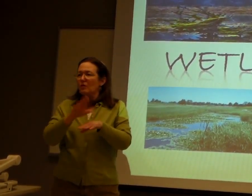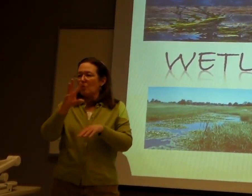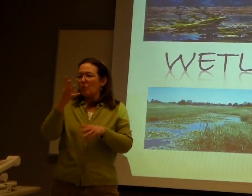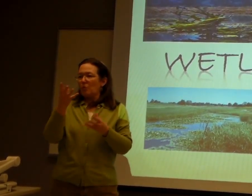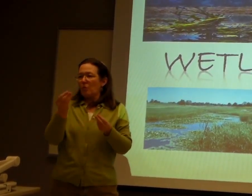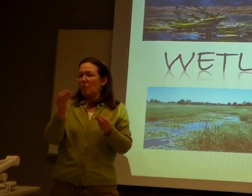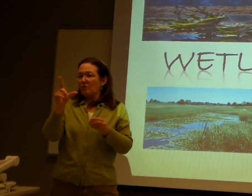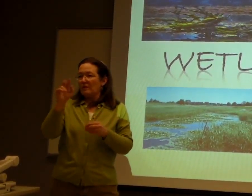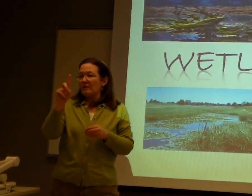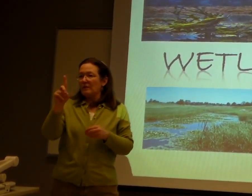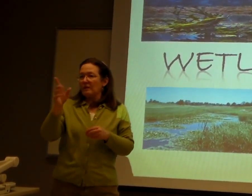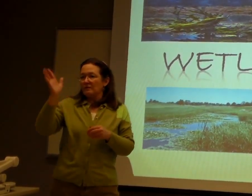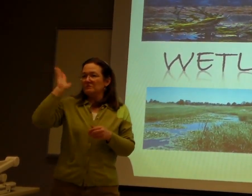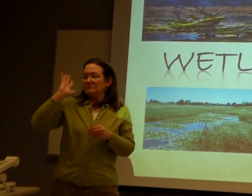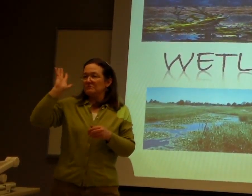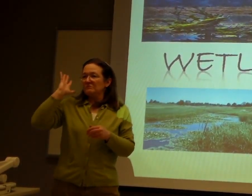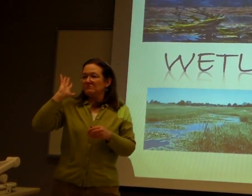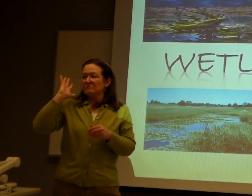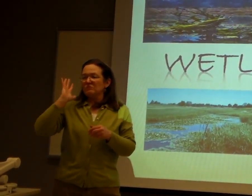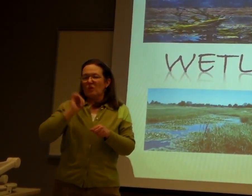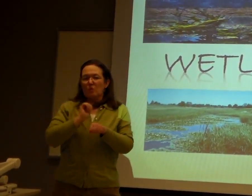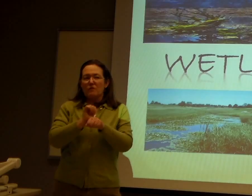I have experience working with the wetlands.